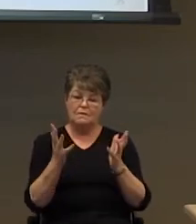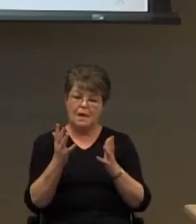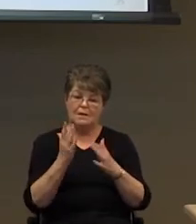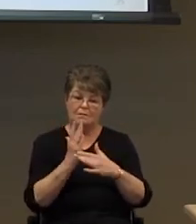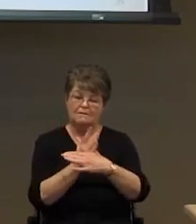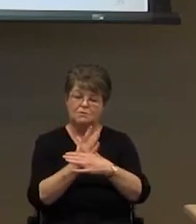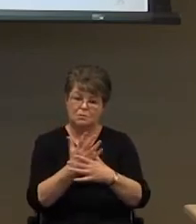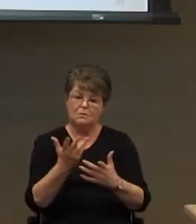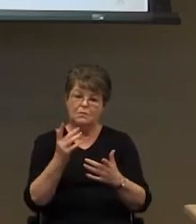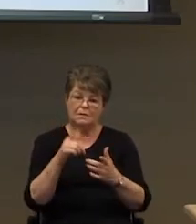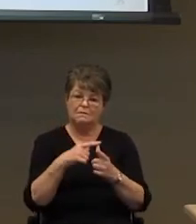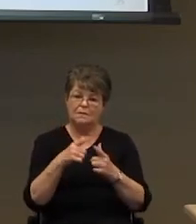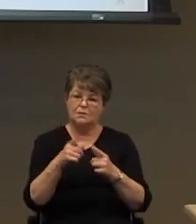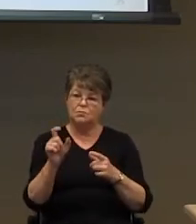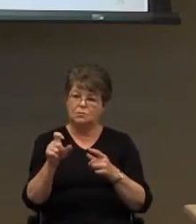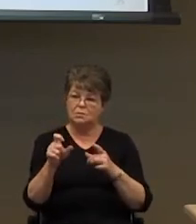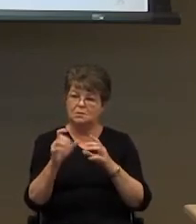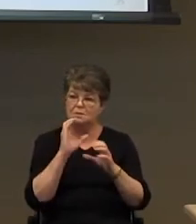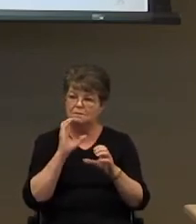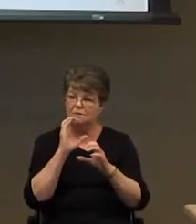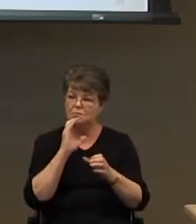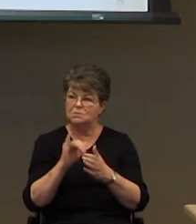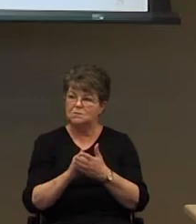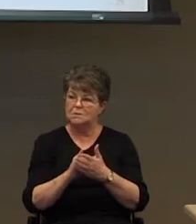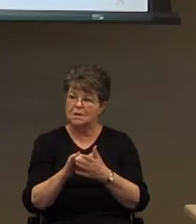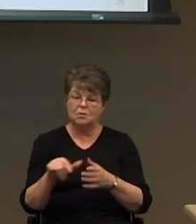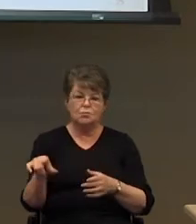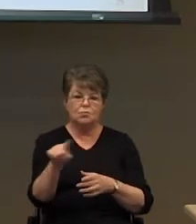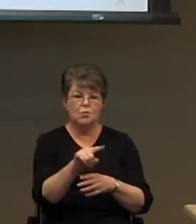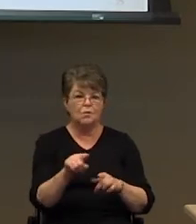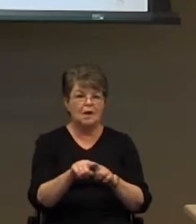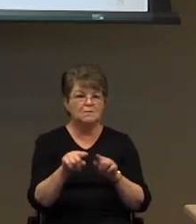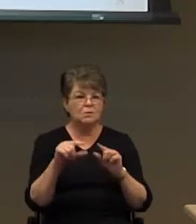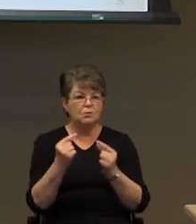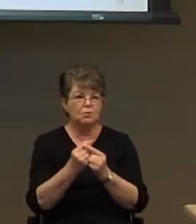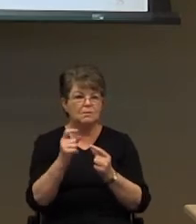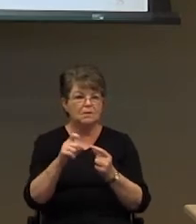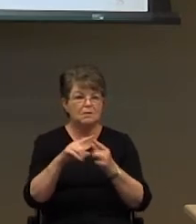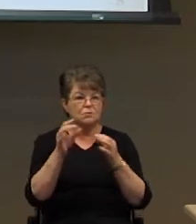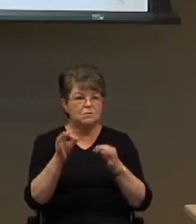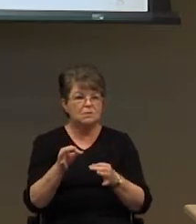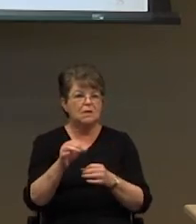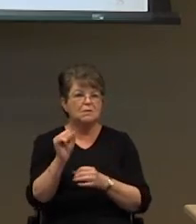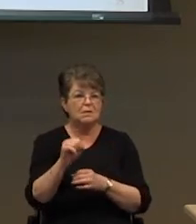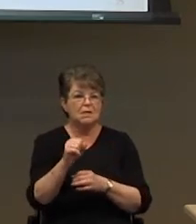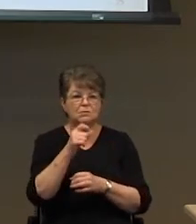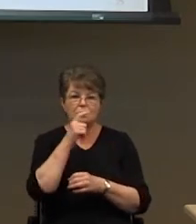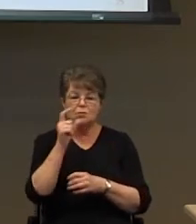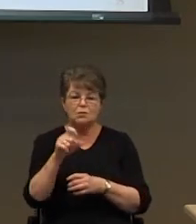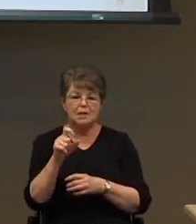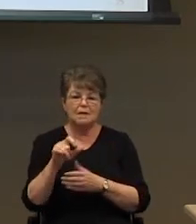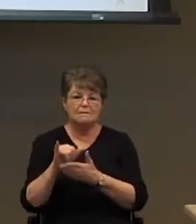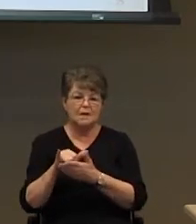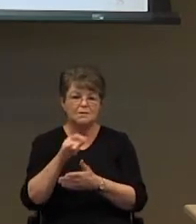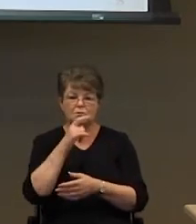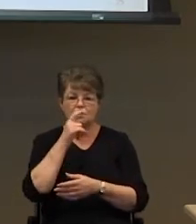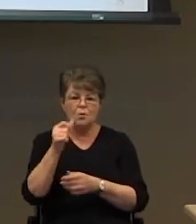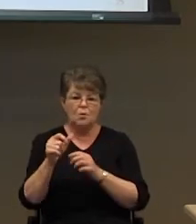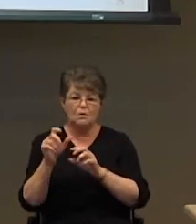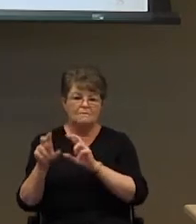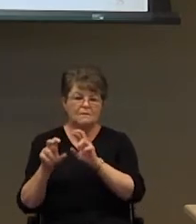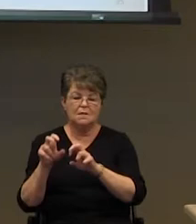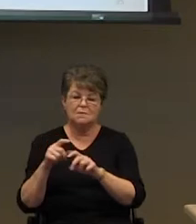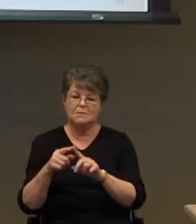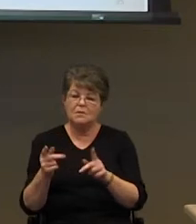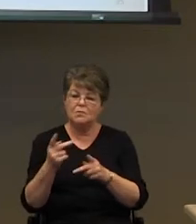then that should be the conversation. And you should, as a group, decide, yes, we think that we don't need this and we're not going to invest in it. The worst